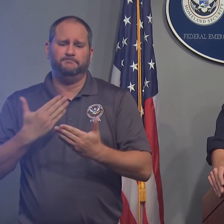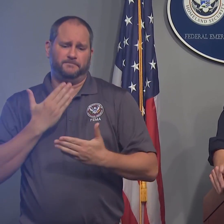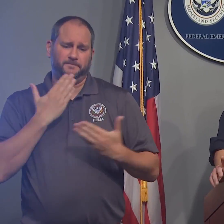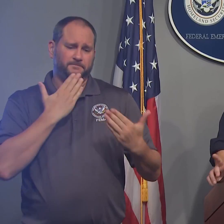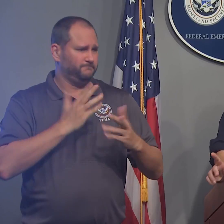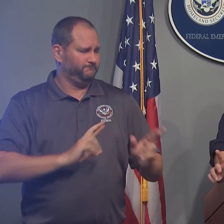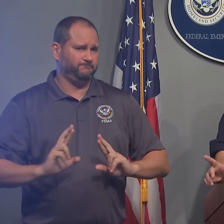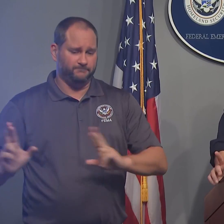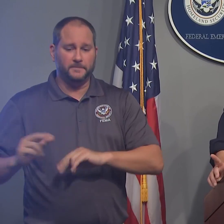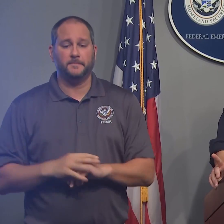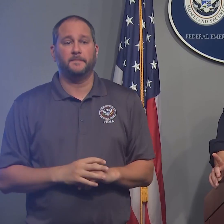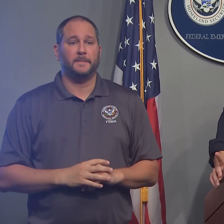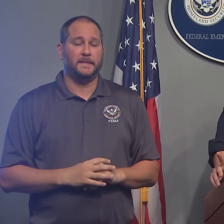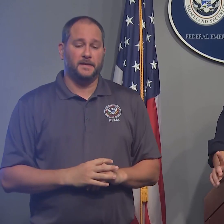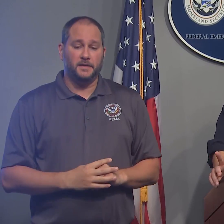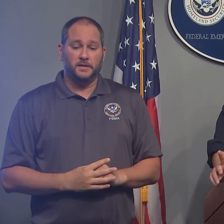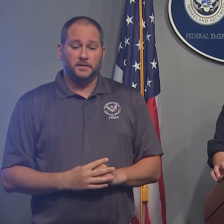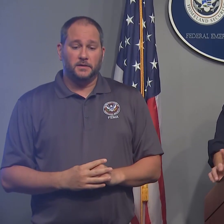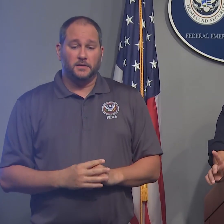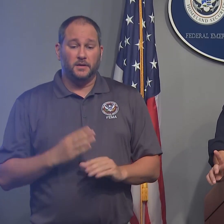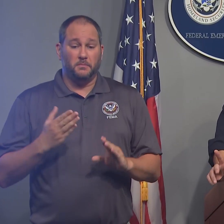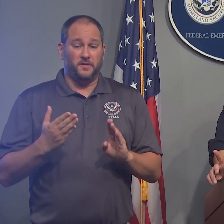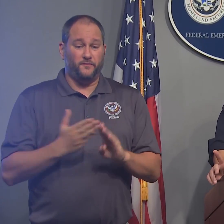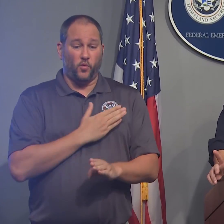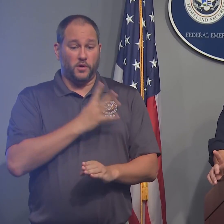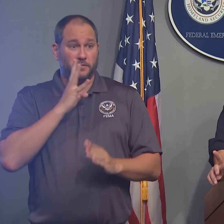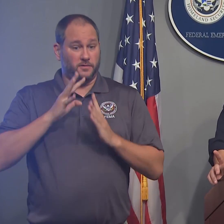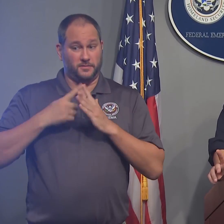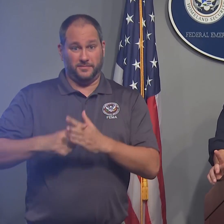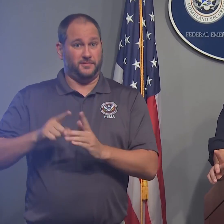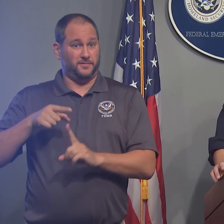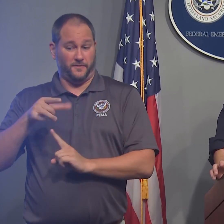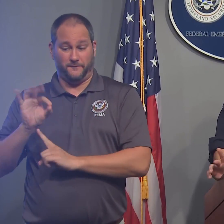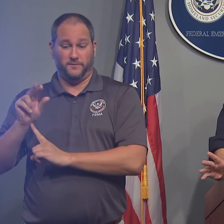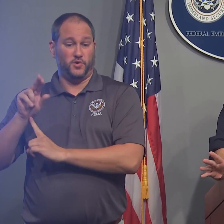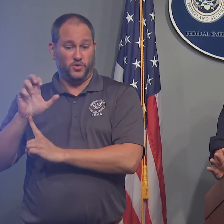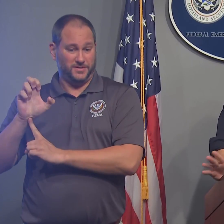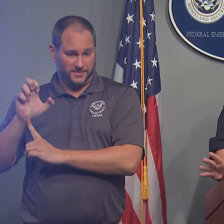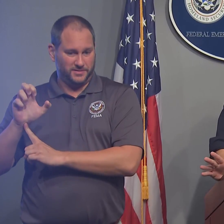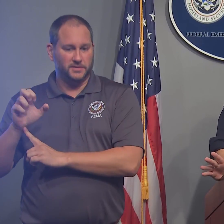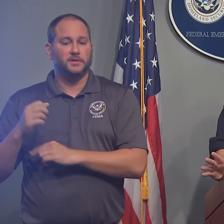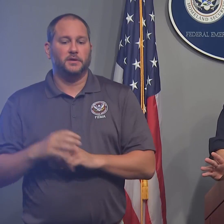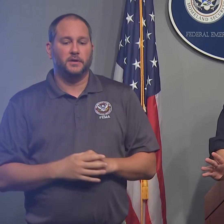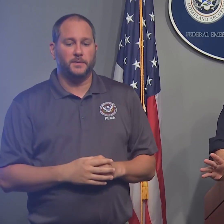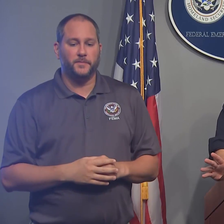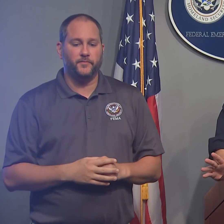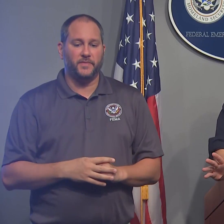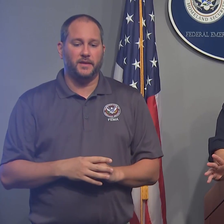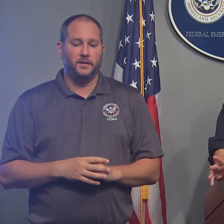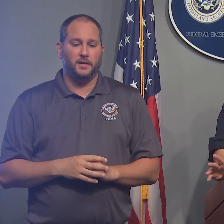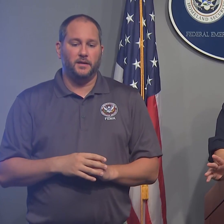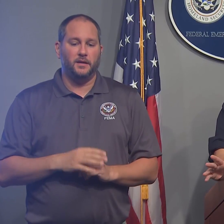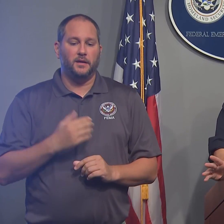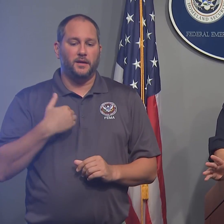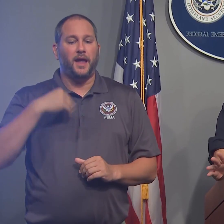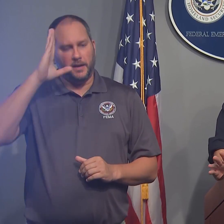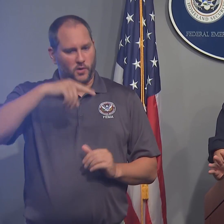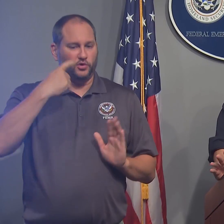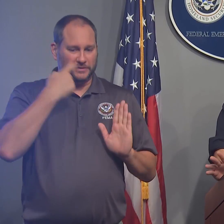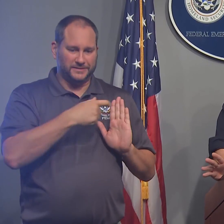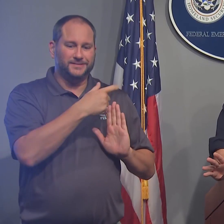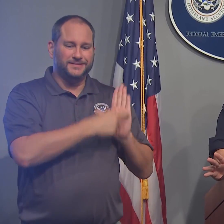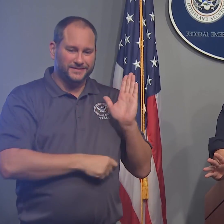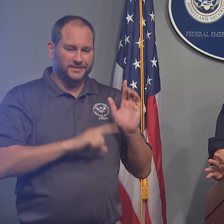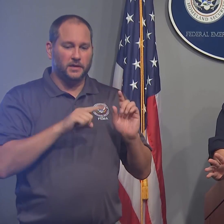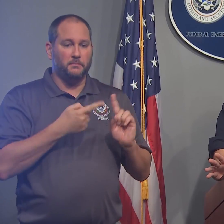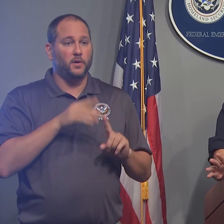today. But before we get started on Floyd, I'm very aware of a recent article that in regards to an ongoing investigation by the OIG in regards